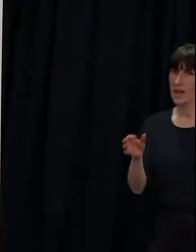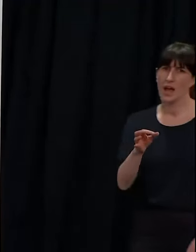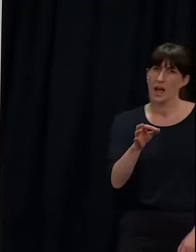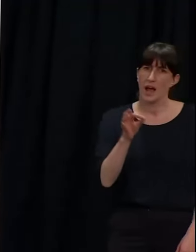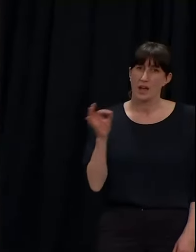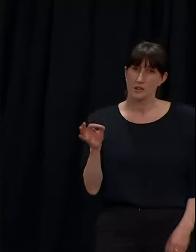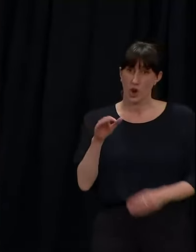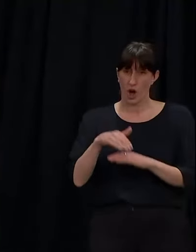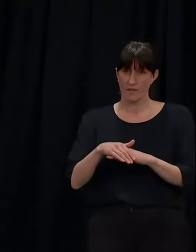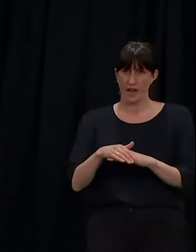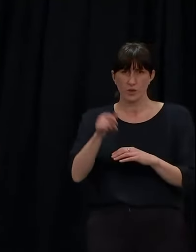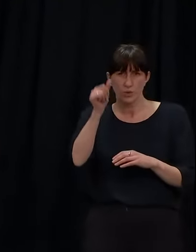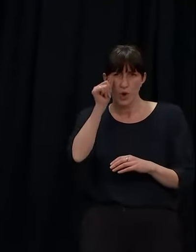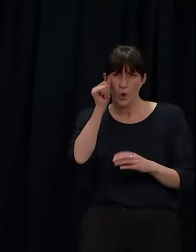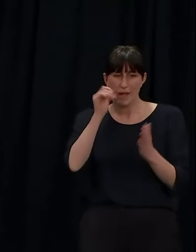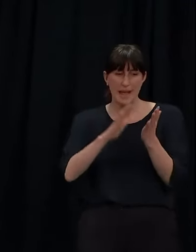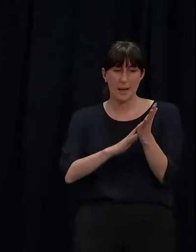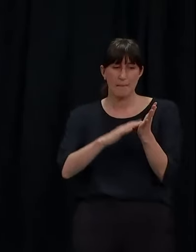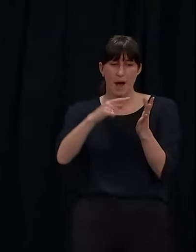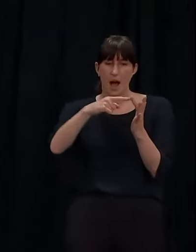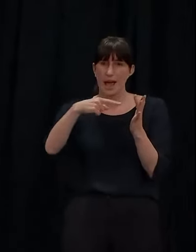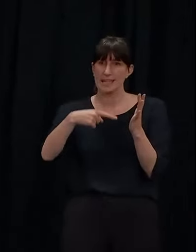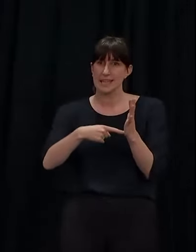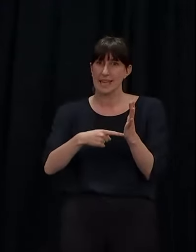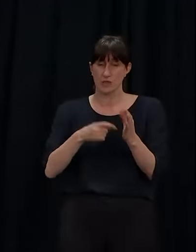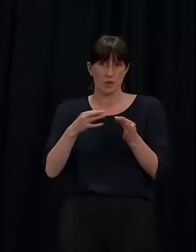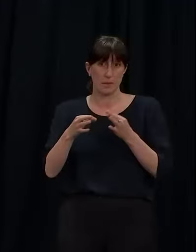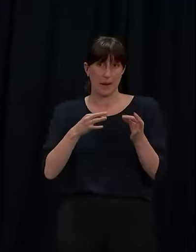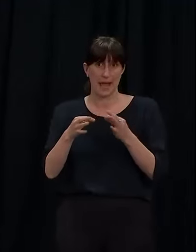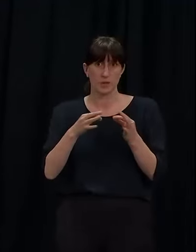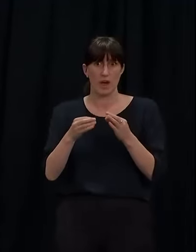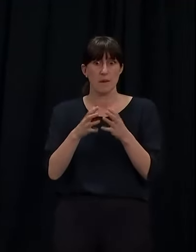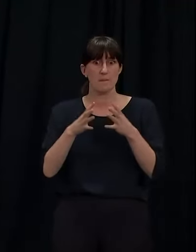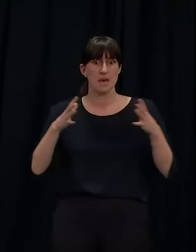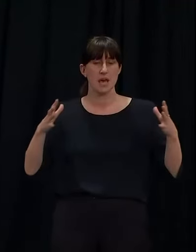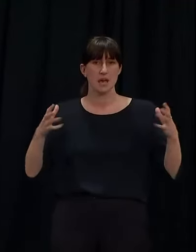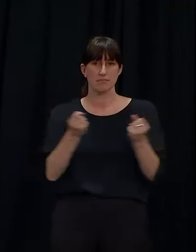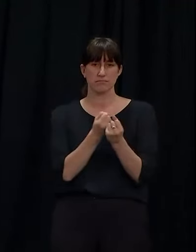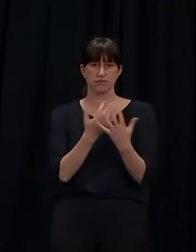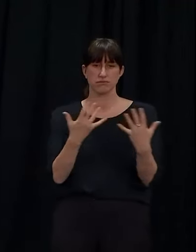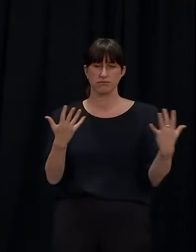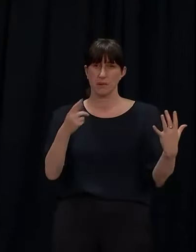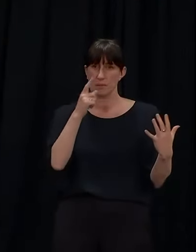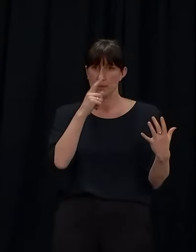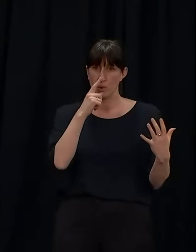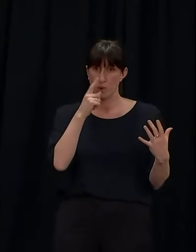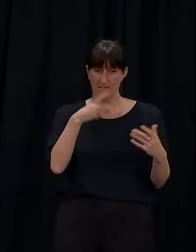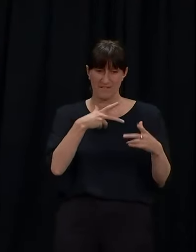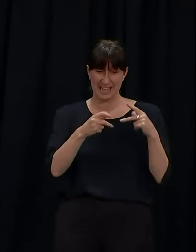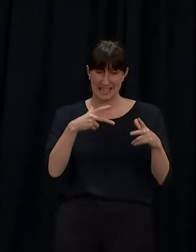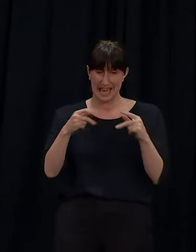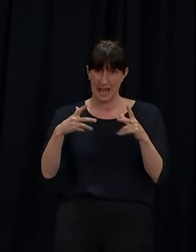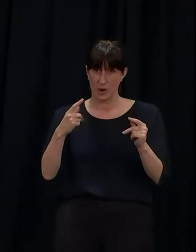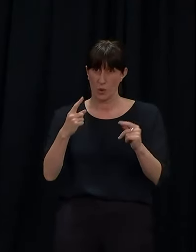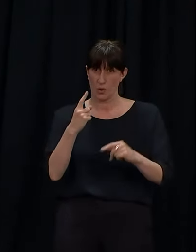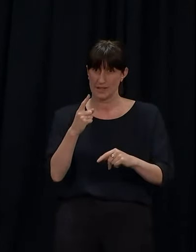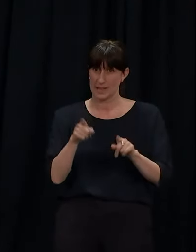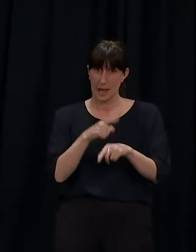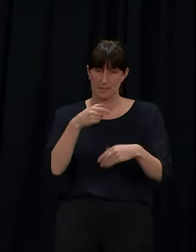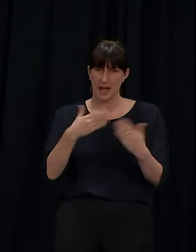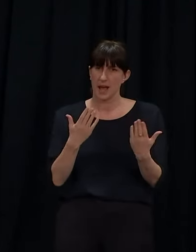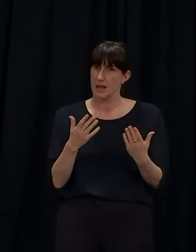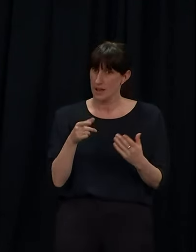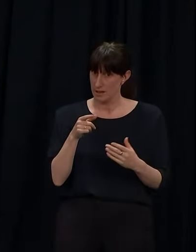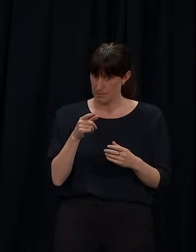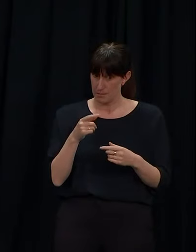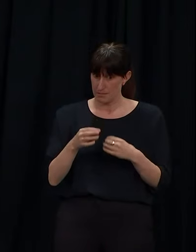still going ahead as planned, or has that had to be changed? Oh, that was due on I want to say the 9th of September. I haven't seen